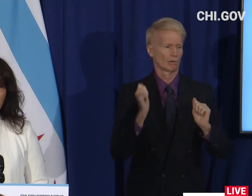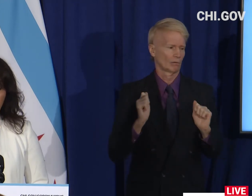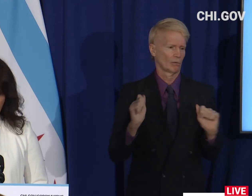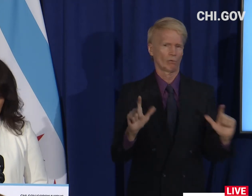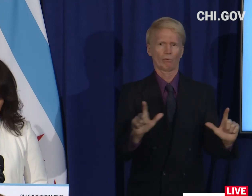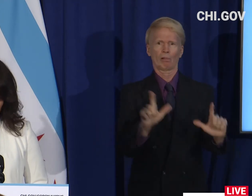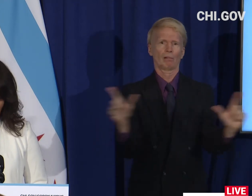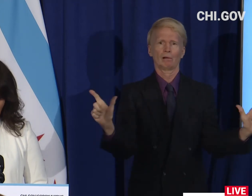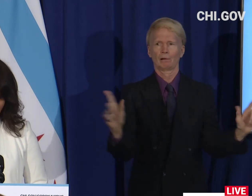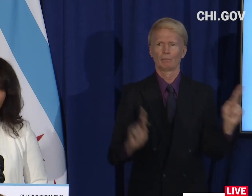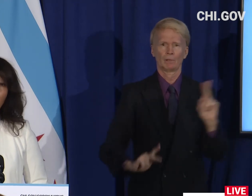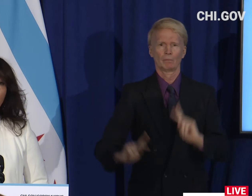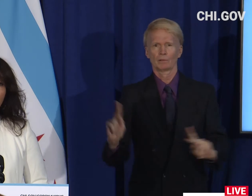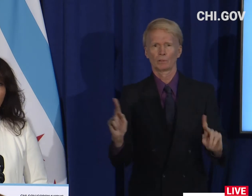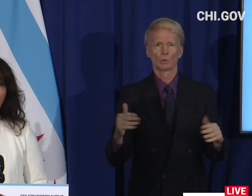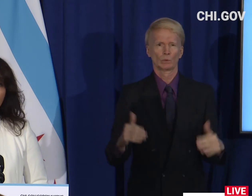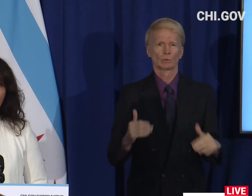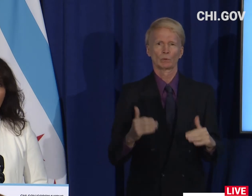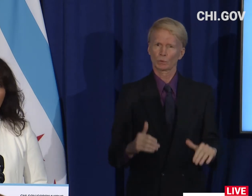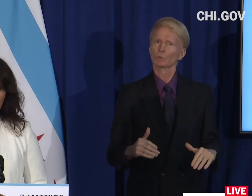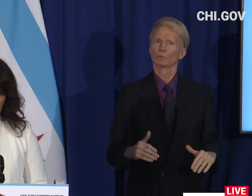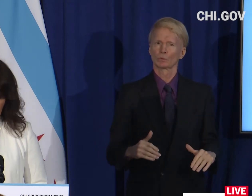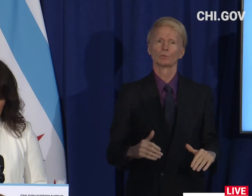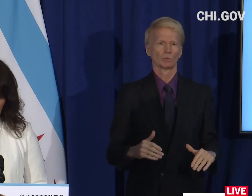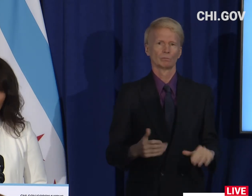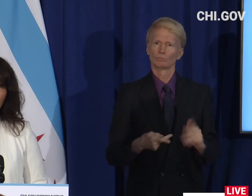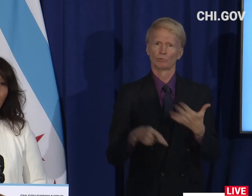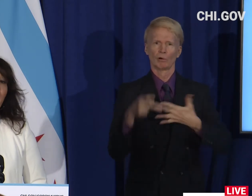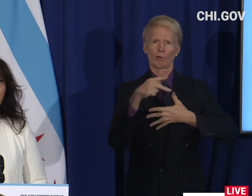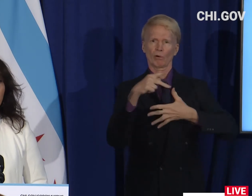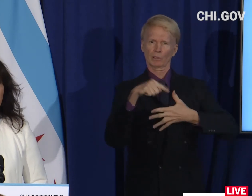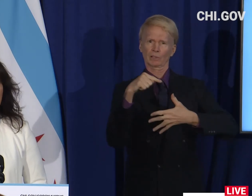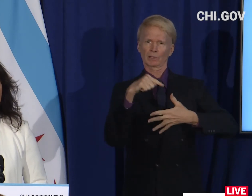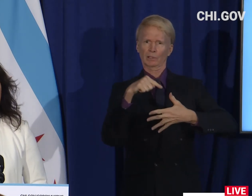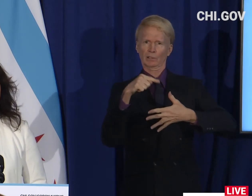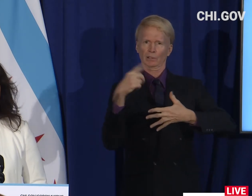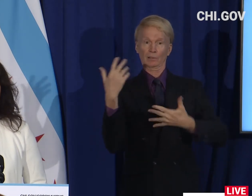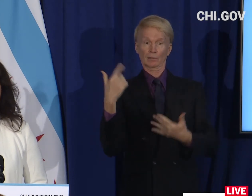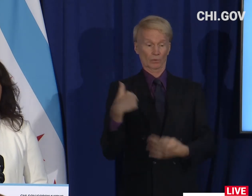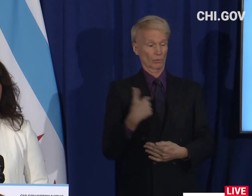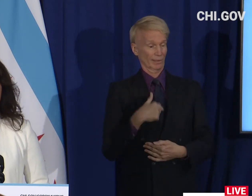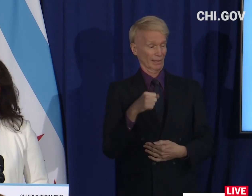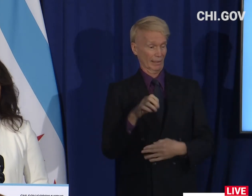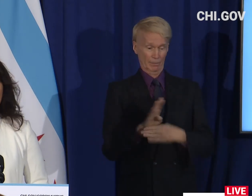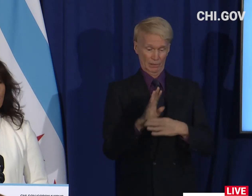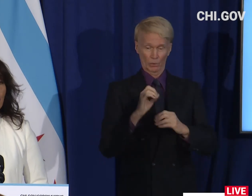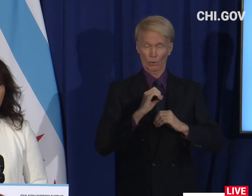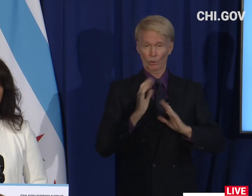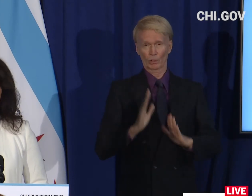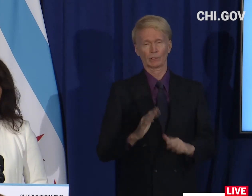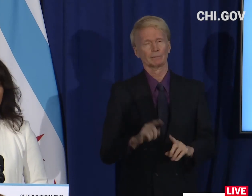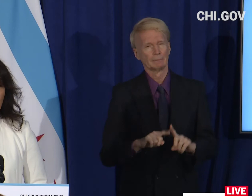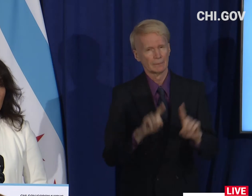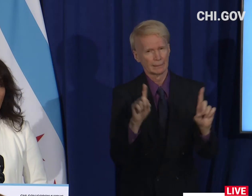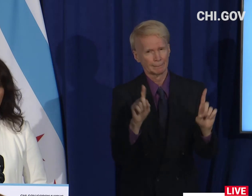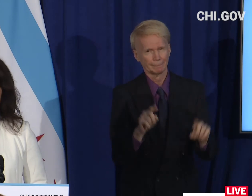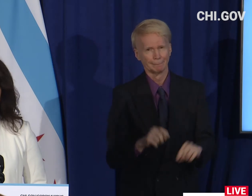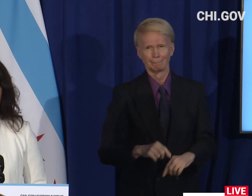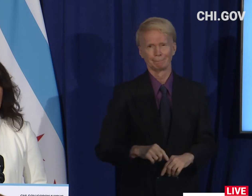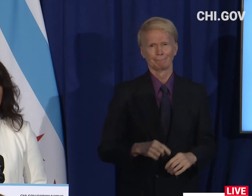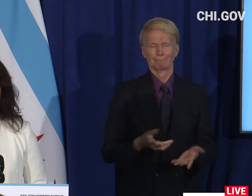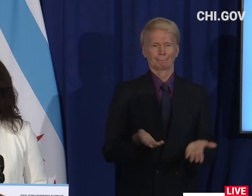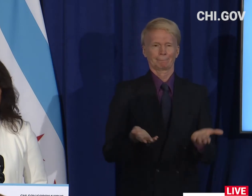residents are the priority for us. And we know that as business owners, you do not have a